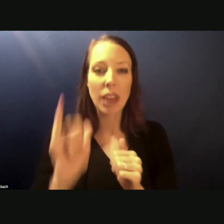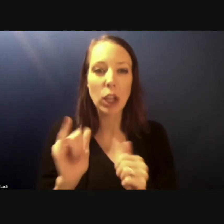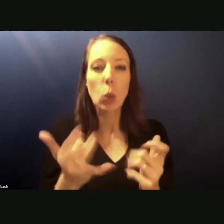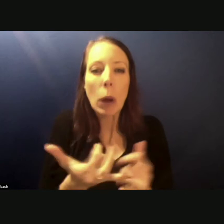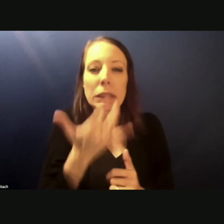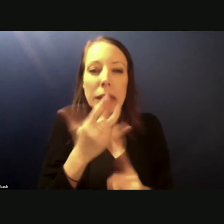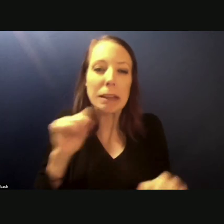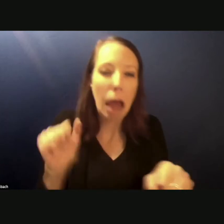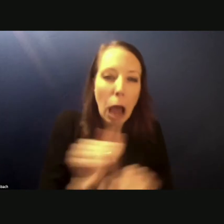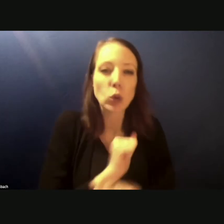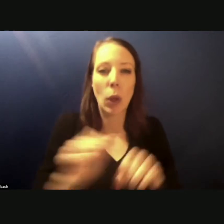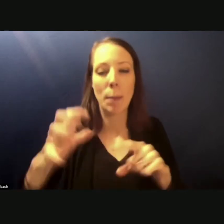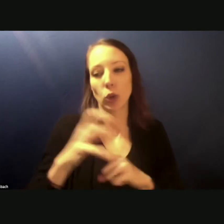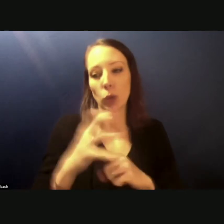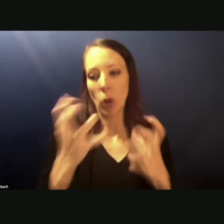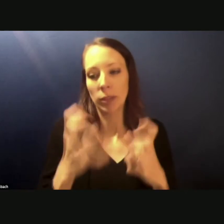mushroom.